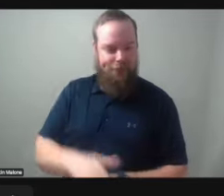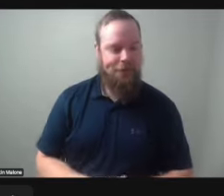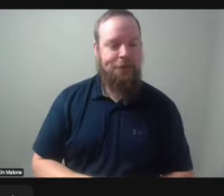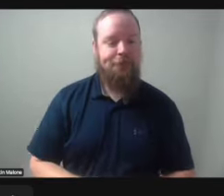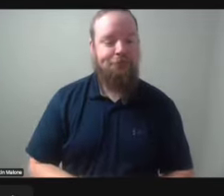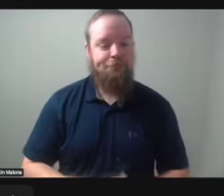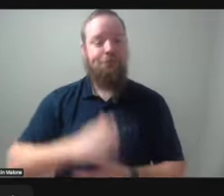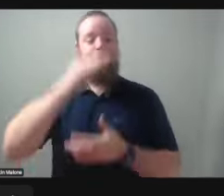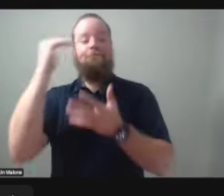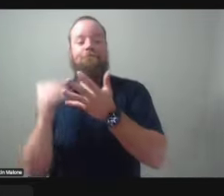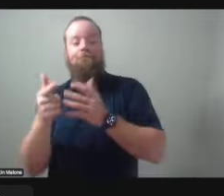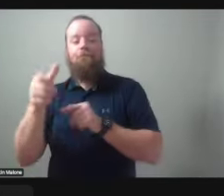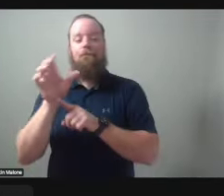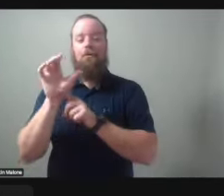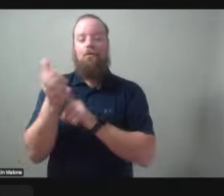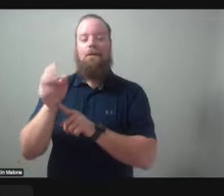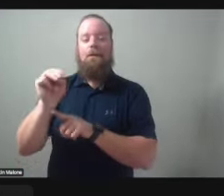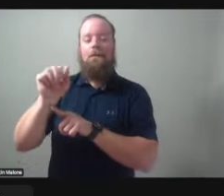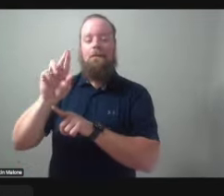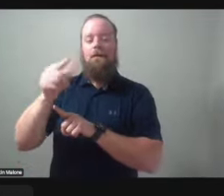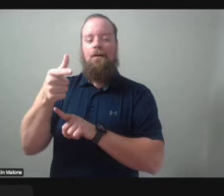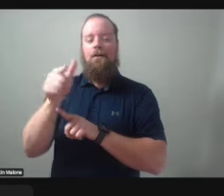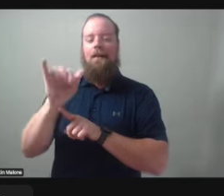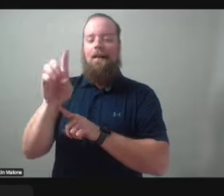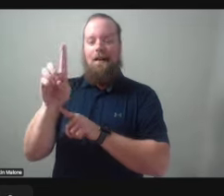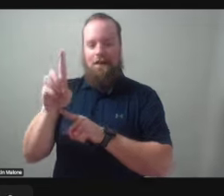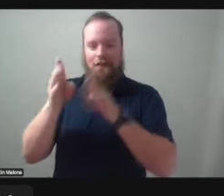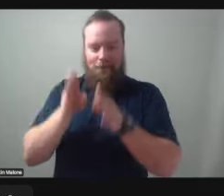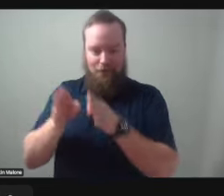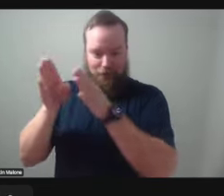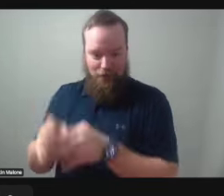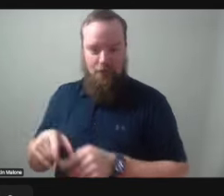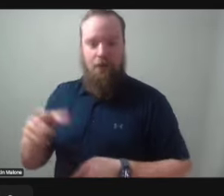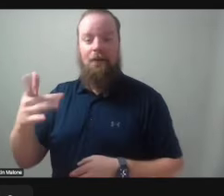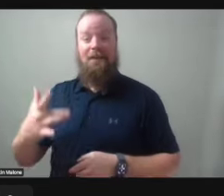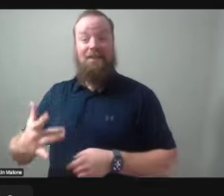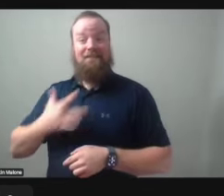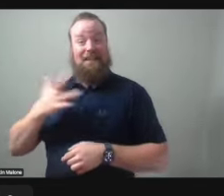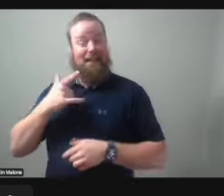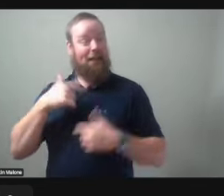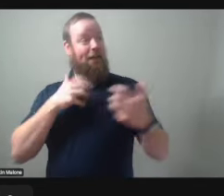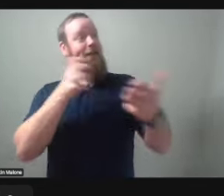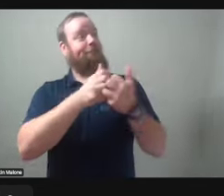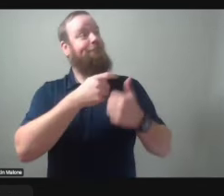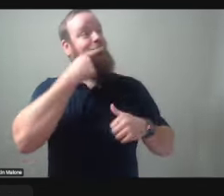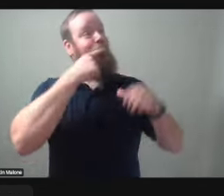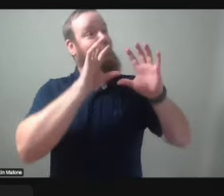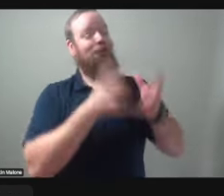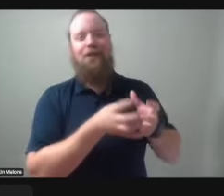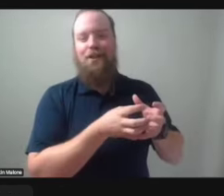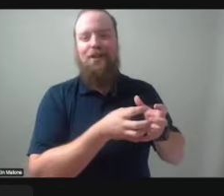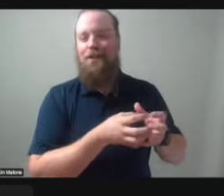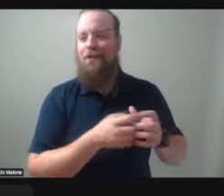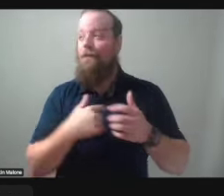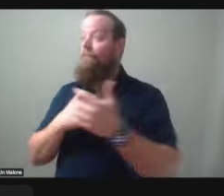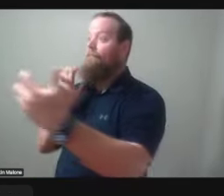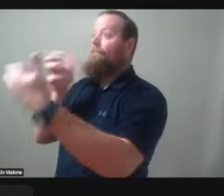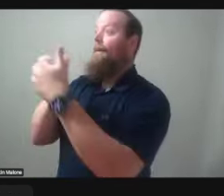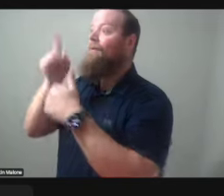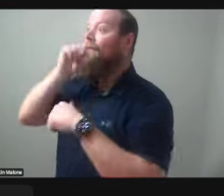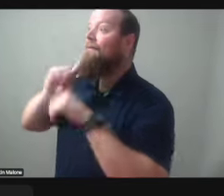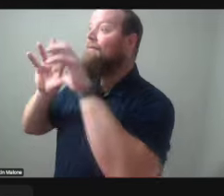because obviously when you're communicating in your language modality that you prefer, it's less work. It's just more fluid that way. Now we